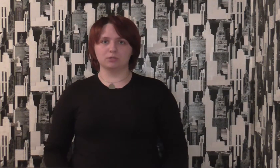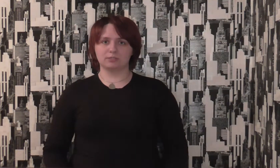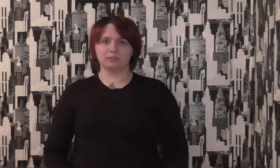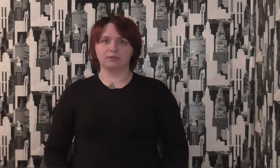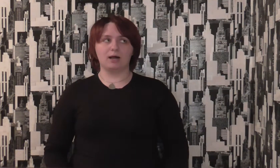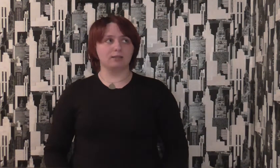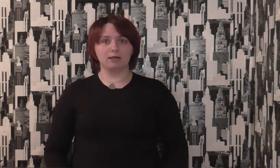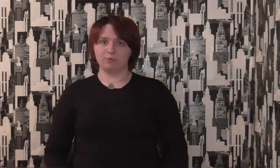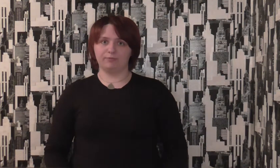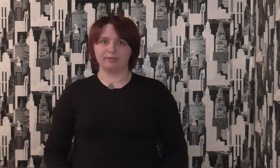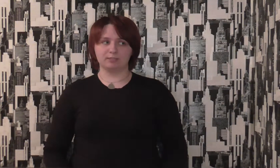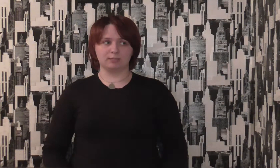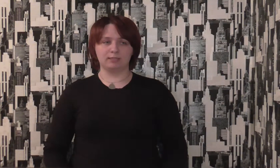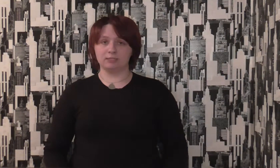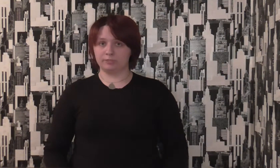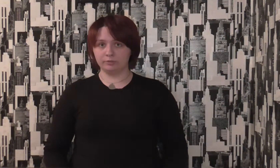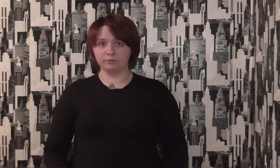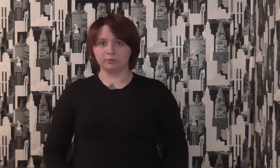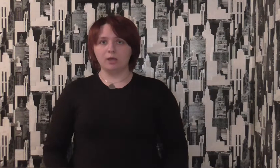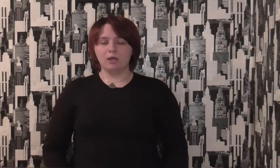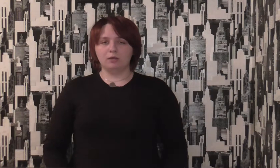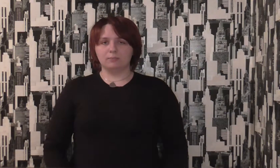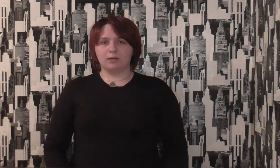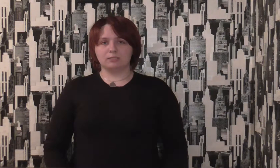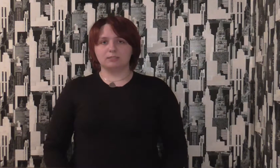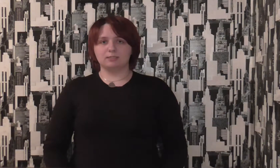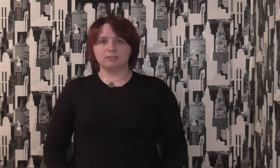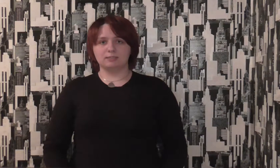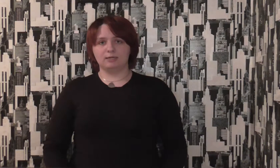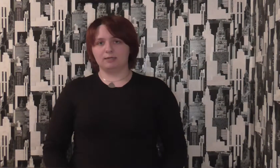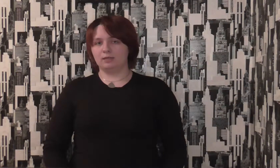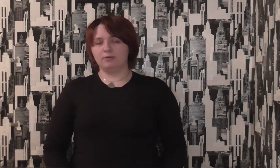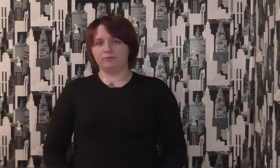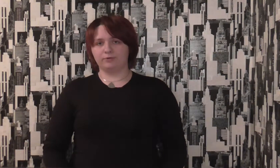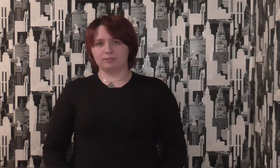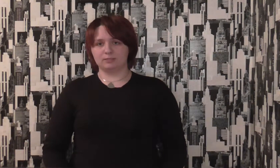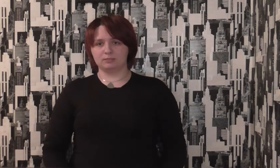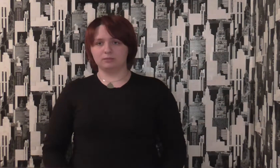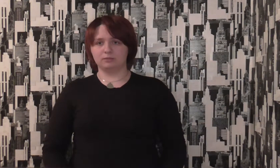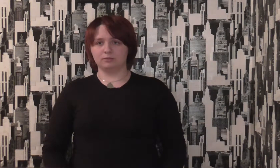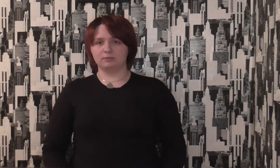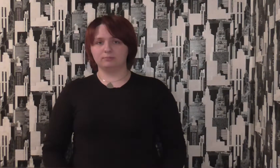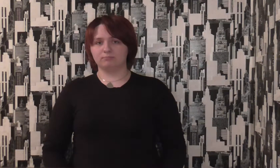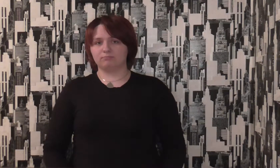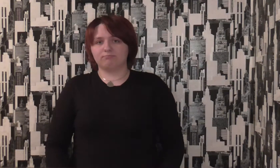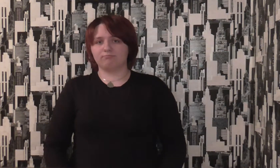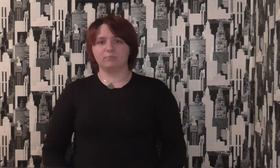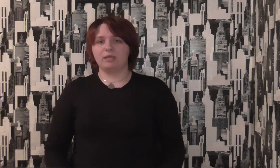because I love my friends, and I still do. But since I had other friends, they